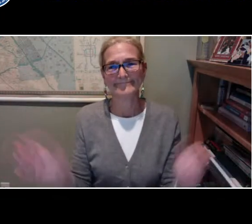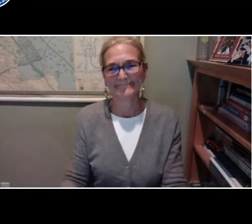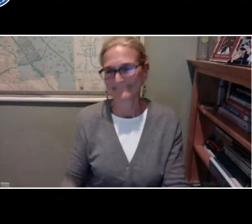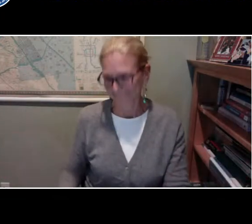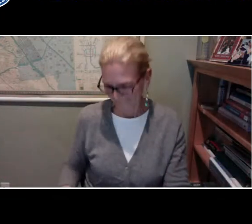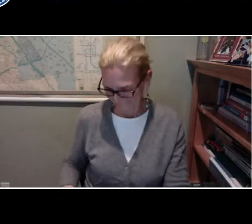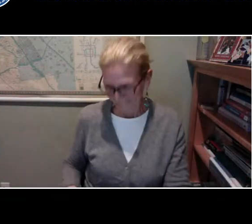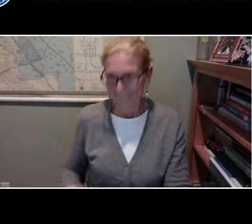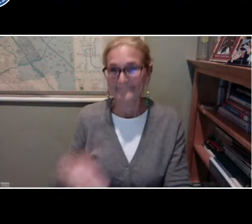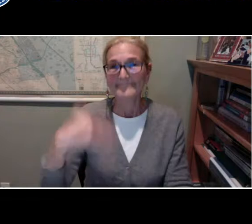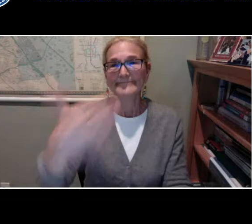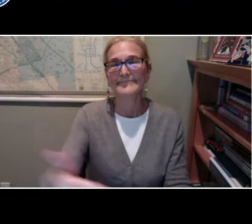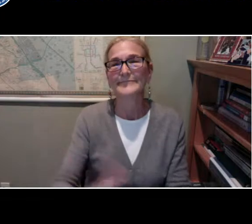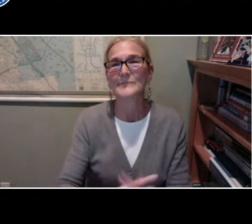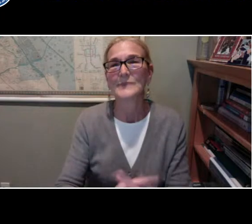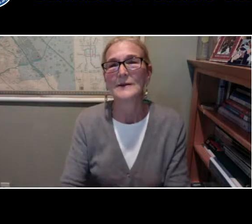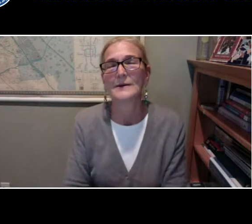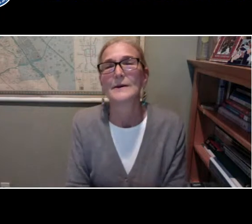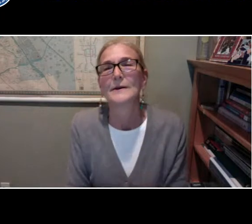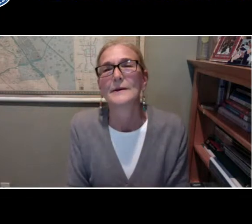in 1884.